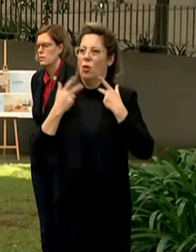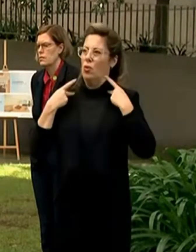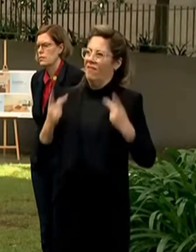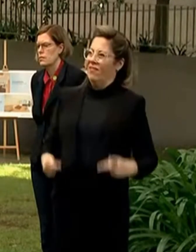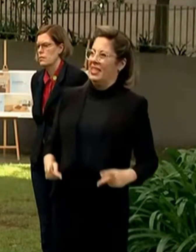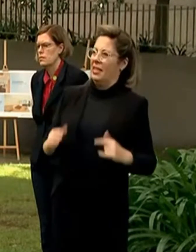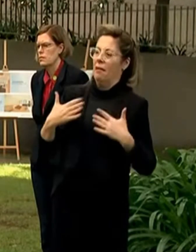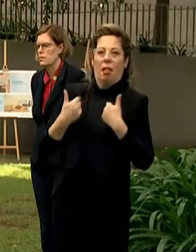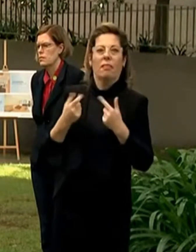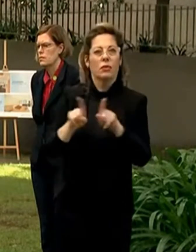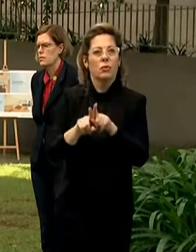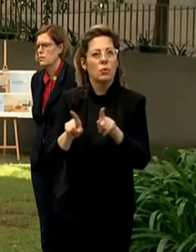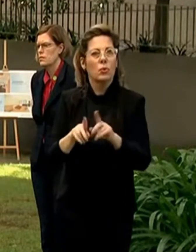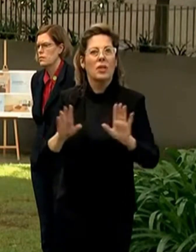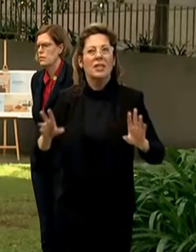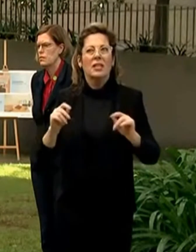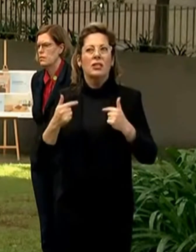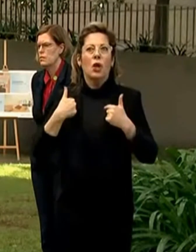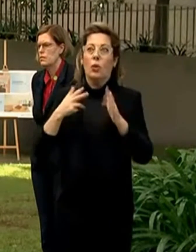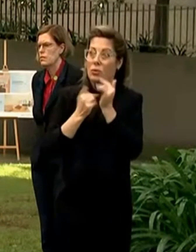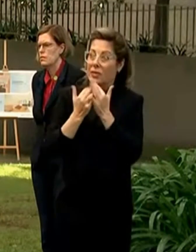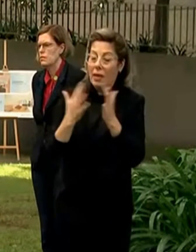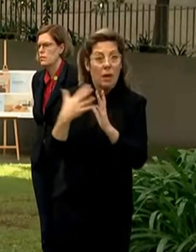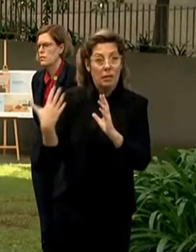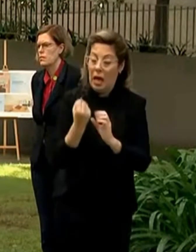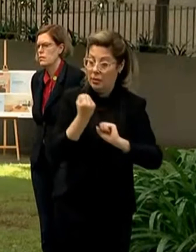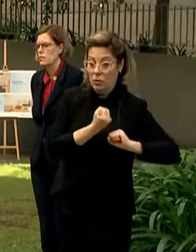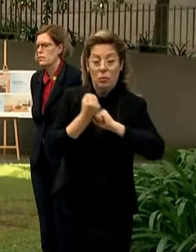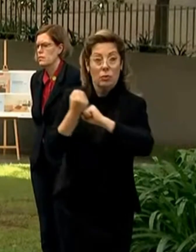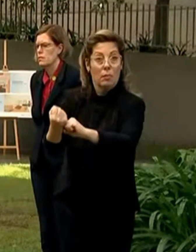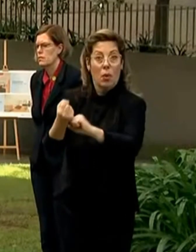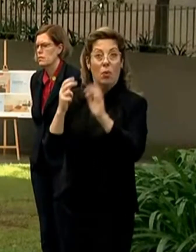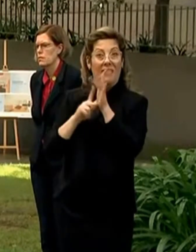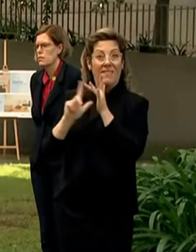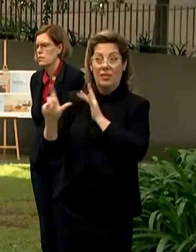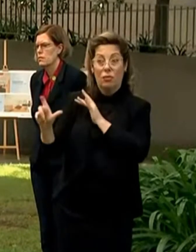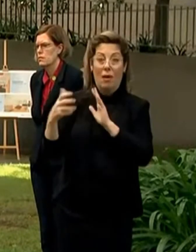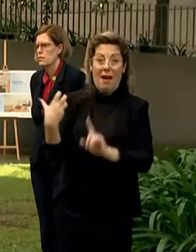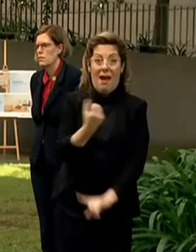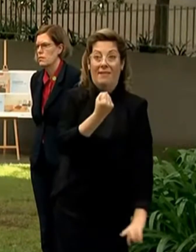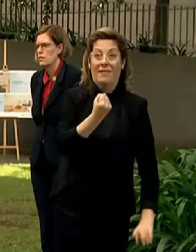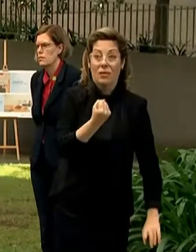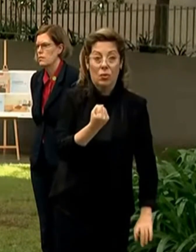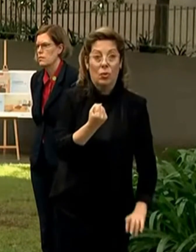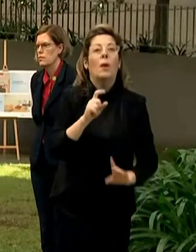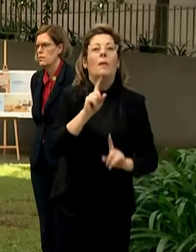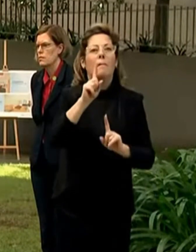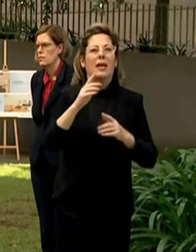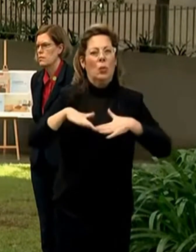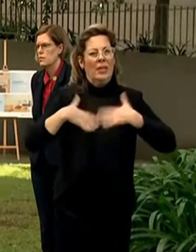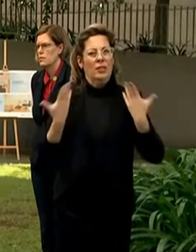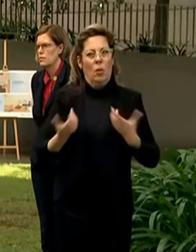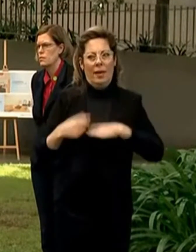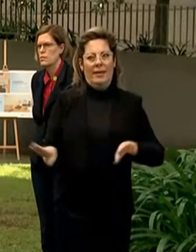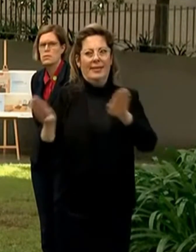say that it's in all of our state's interests to support Victoria during this time. If Victoria gets its situation under control, it augurs better